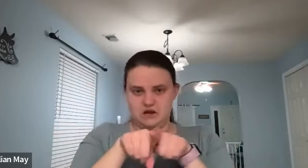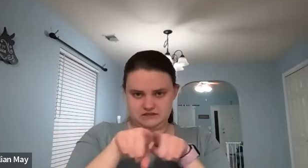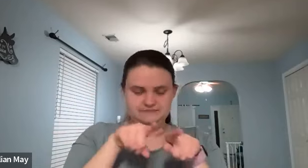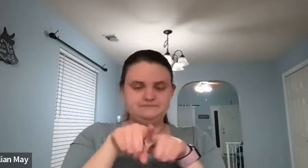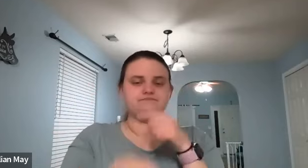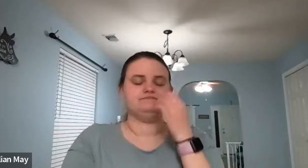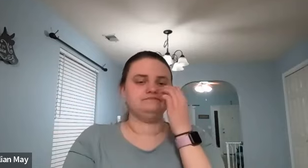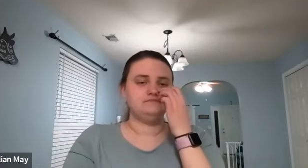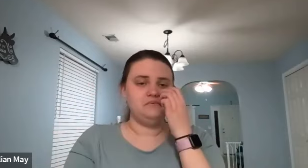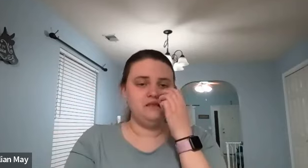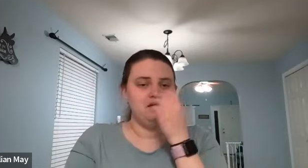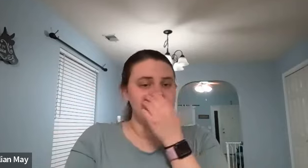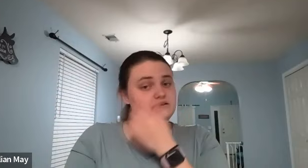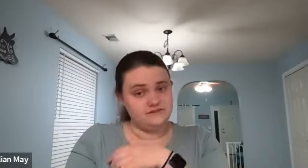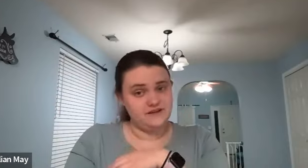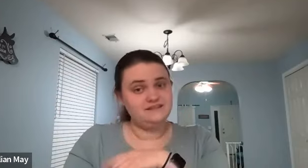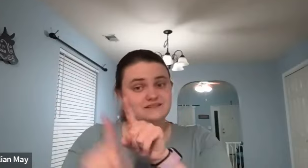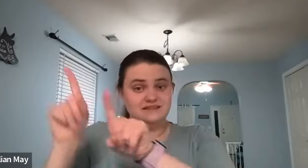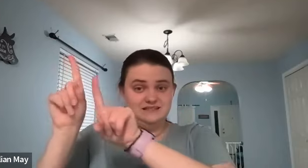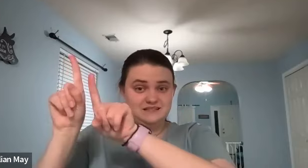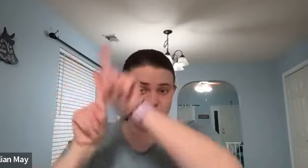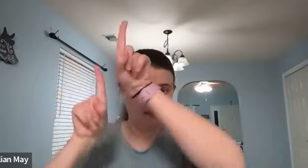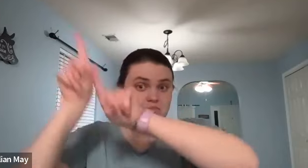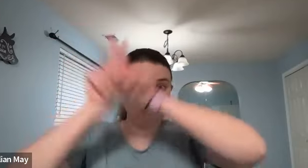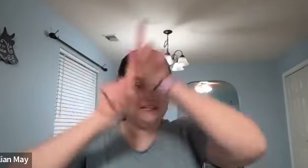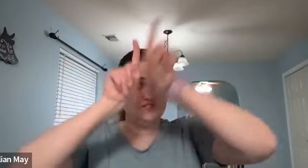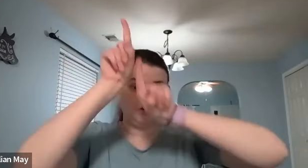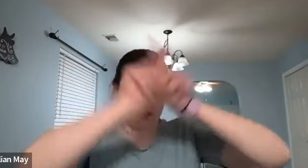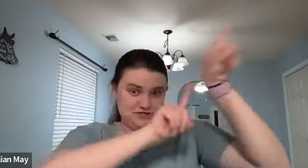socks. Fun fact, this going up is stars.